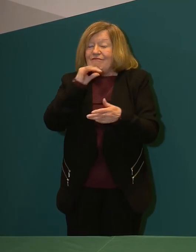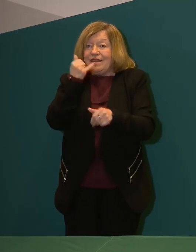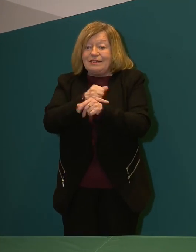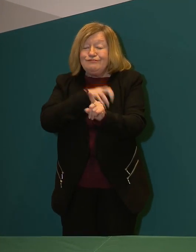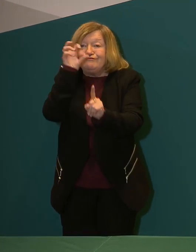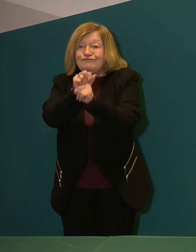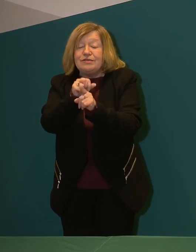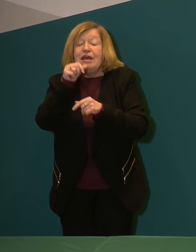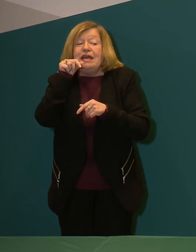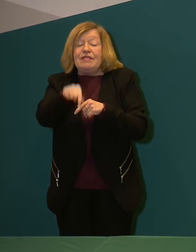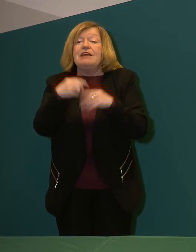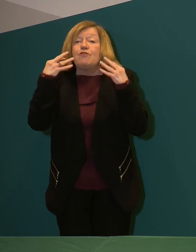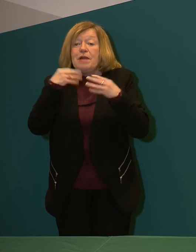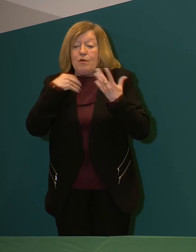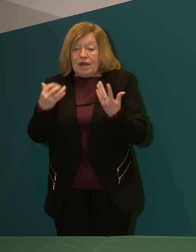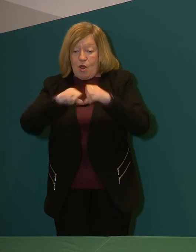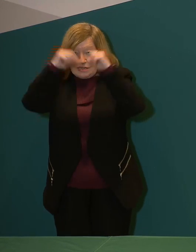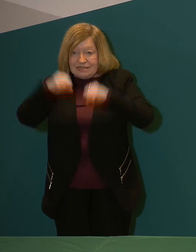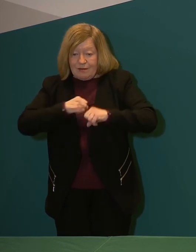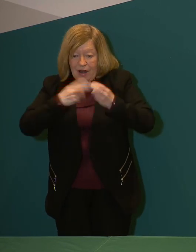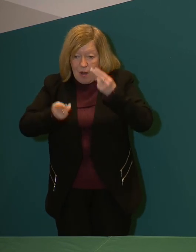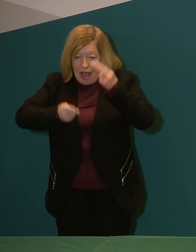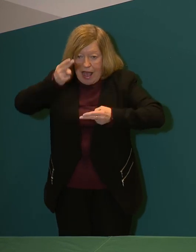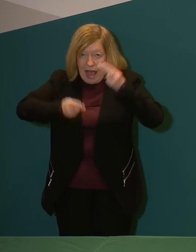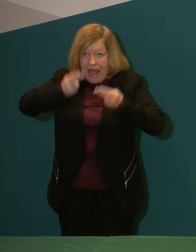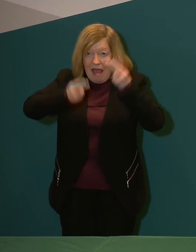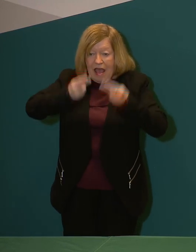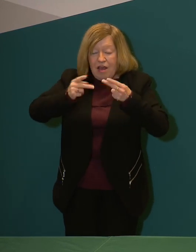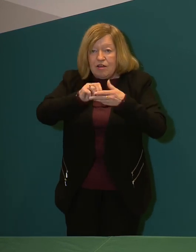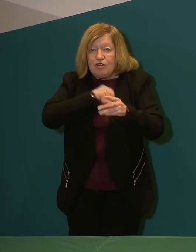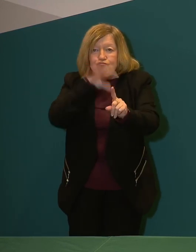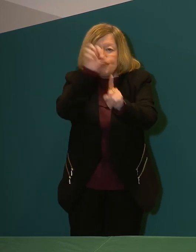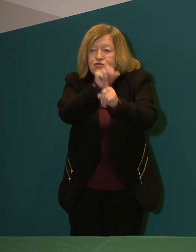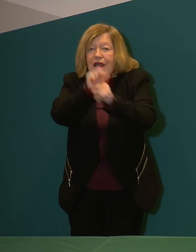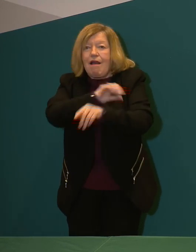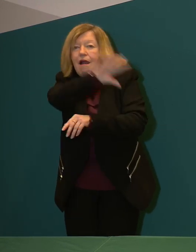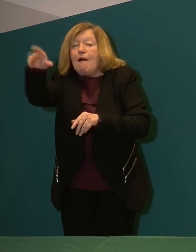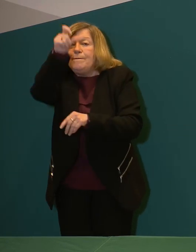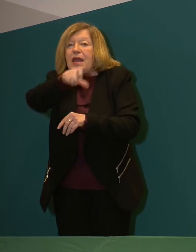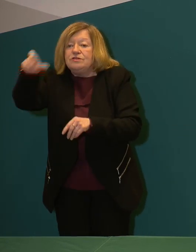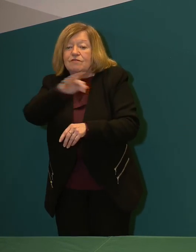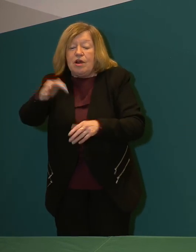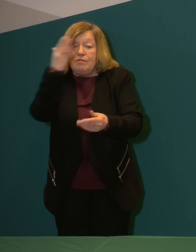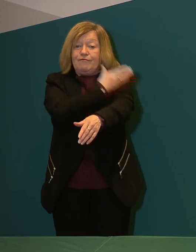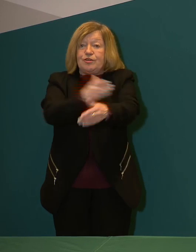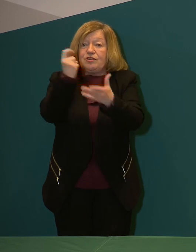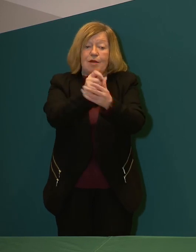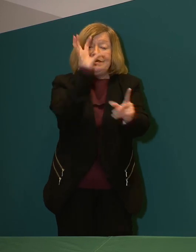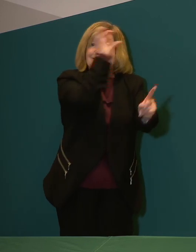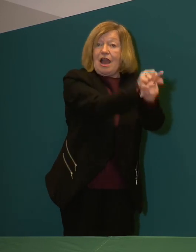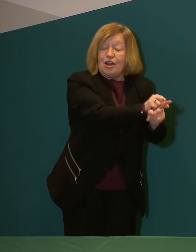And the information systems that we're building and the analysis that we're building will give us an ability to be able to track the entire patient journey from the point of diagnosis in the